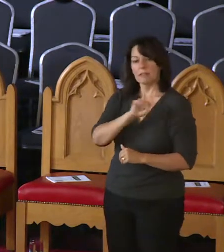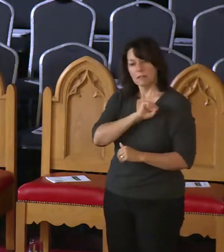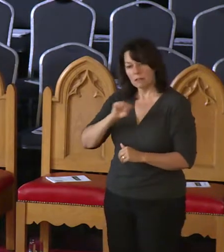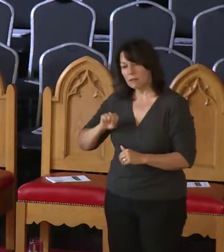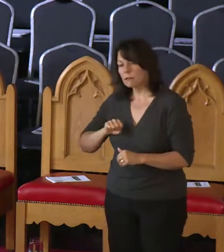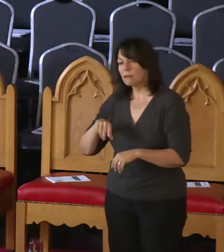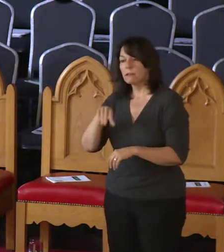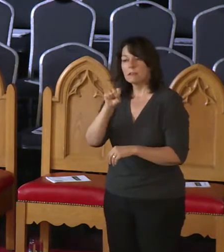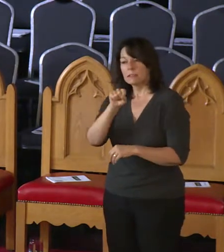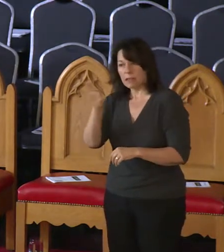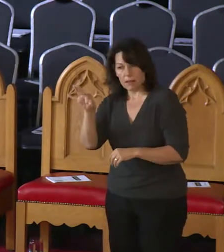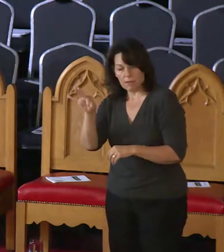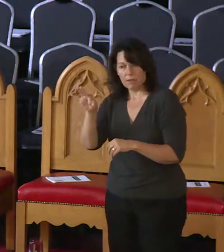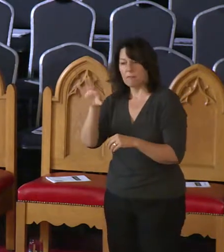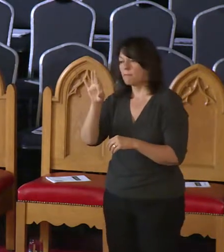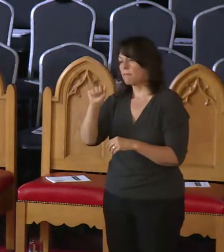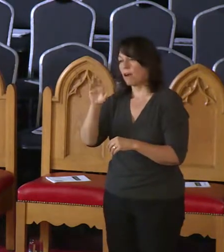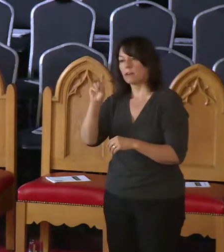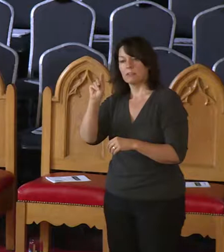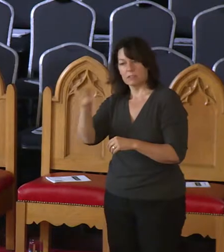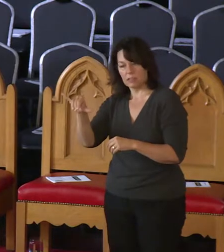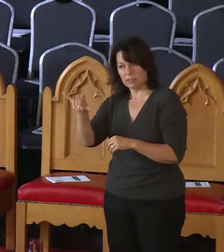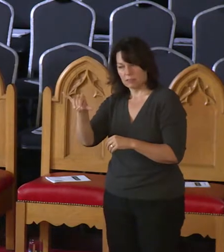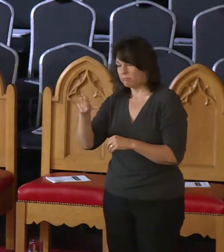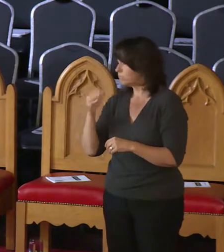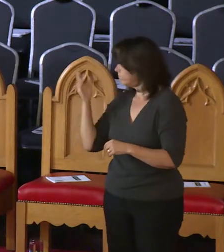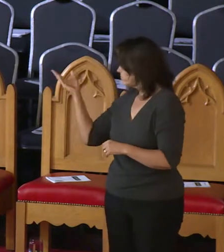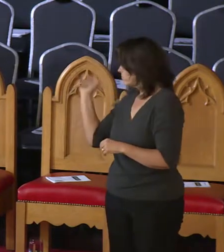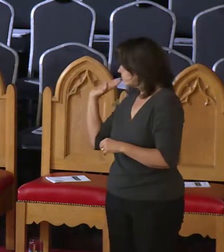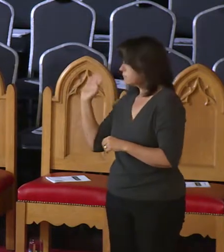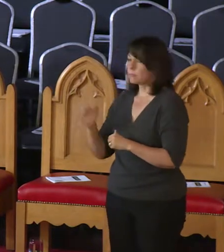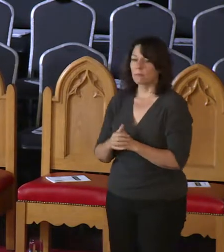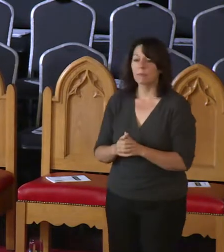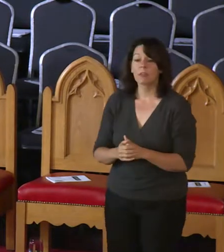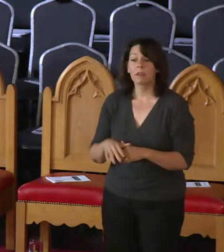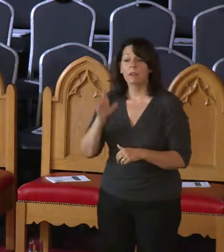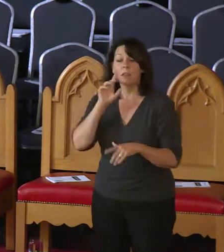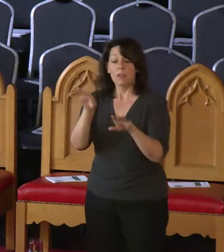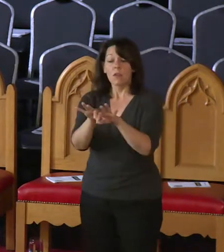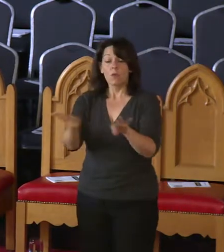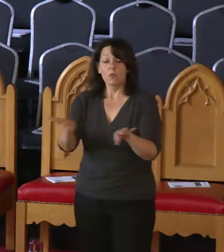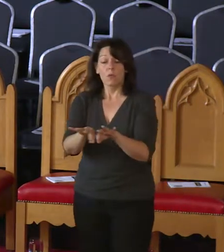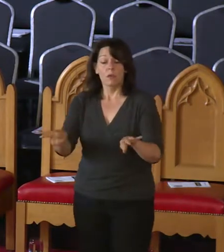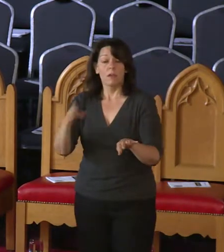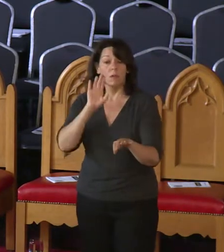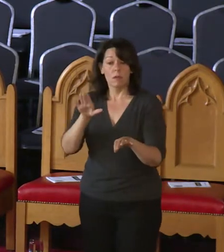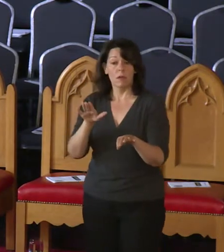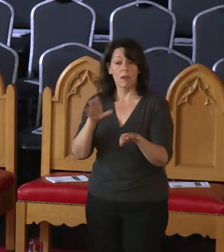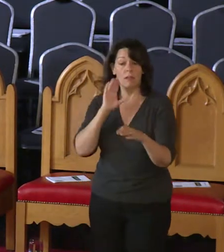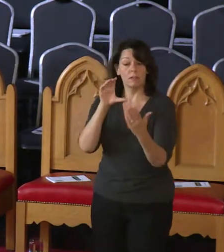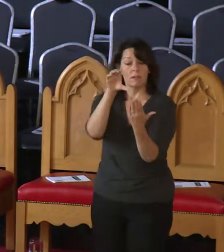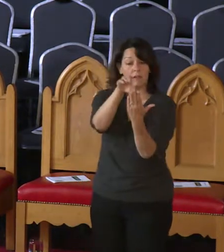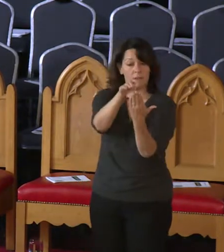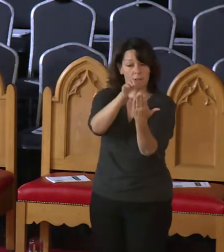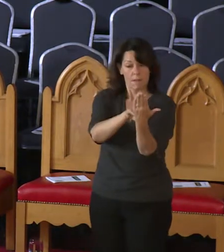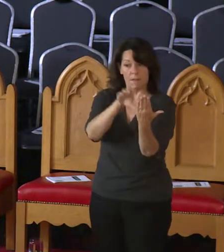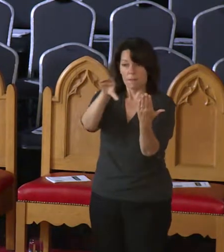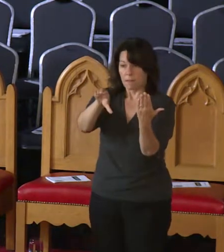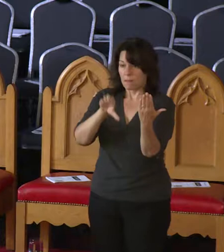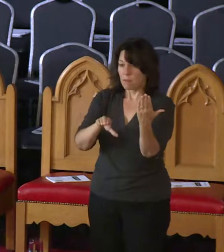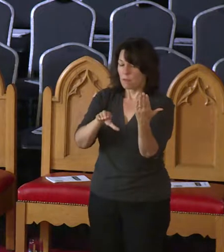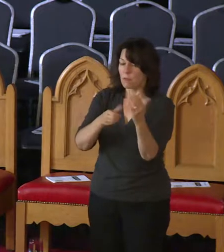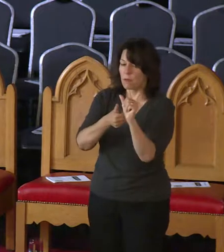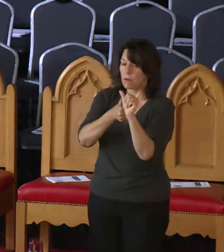of faculty and staff. The degrees will be conferred in the order that you've seen your program. The degrees are separated by categories representing the